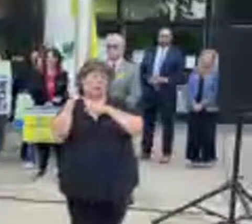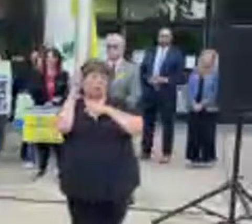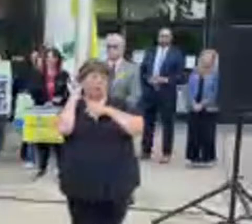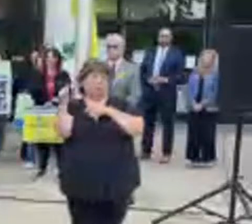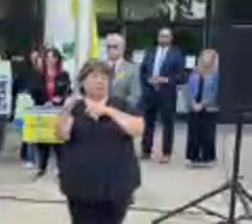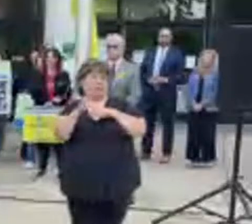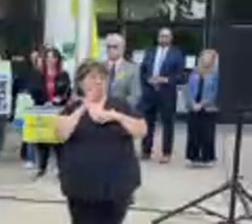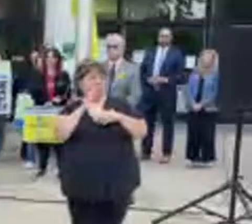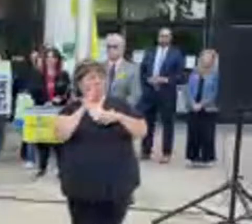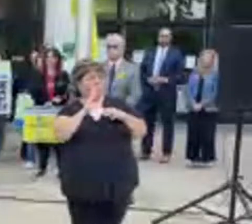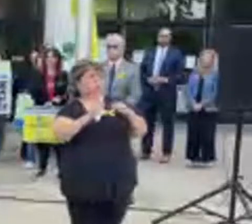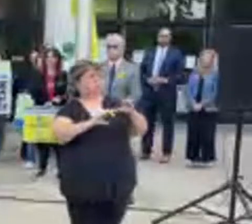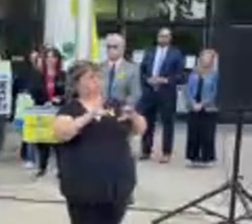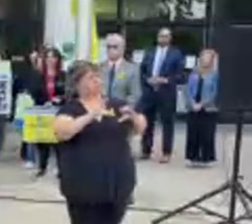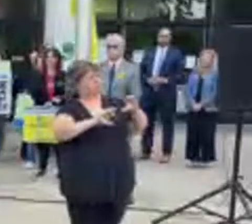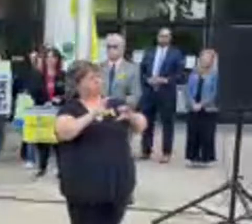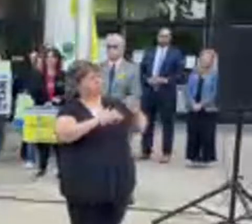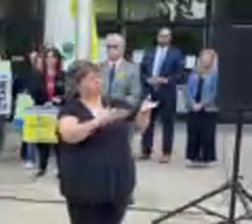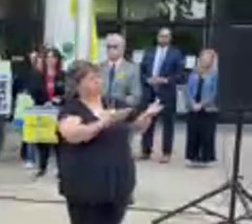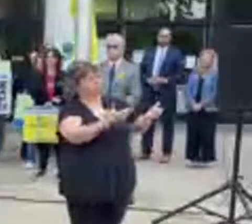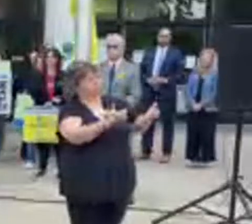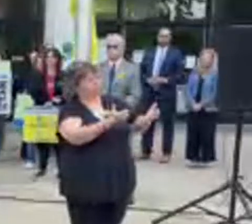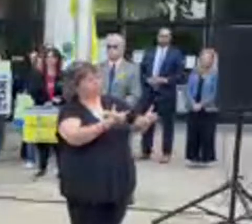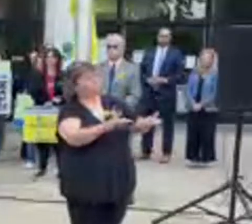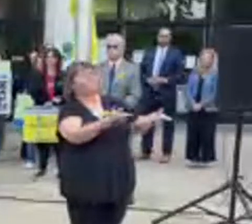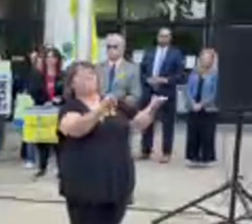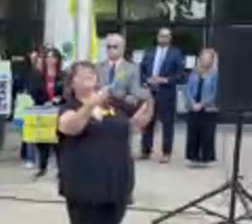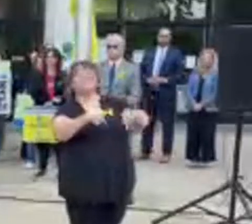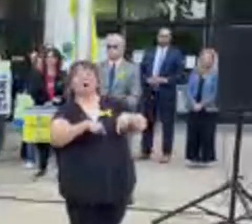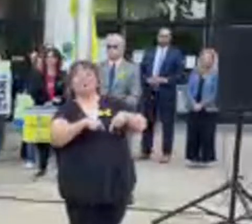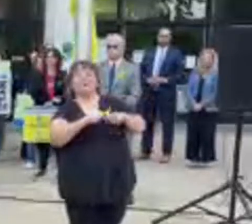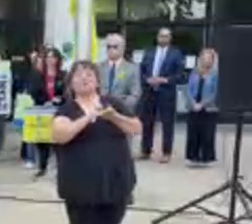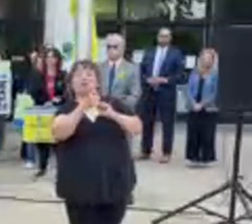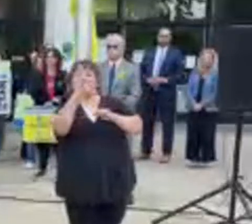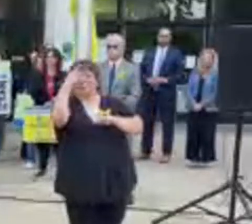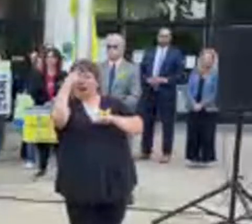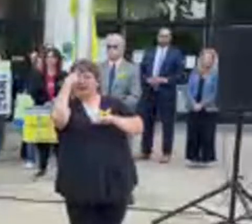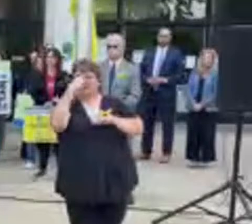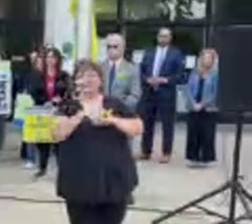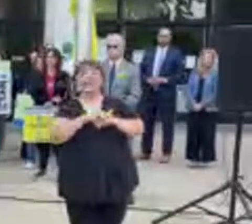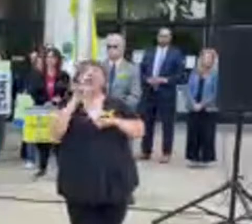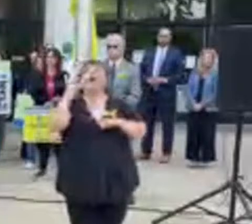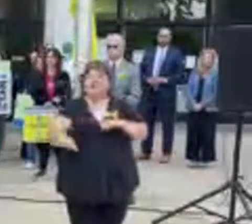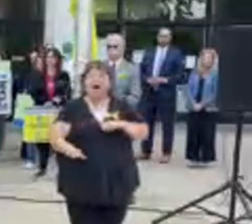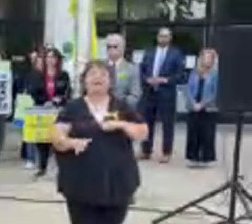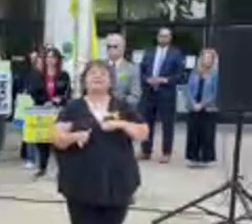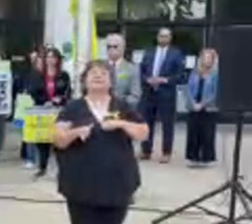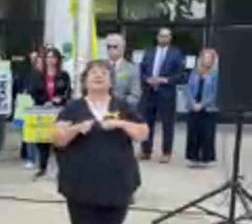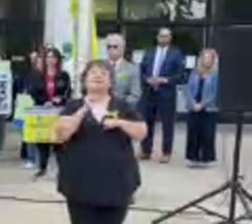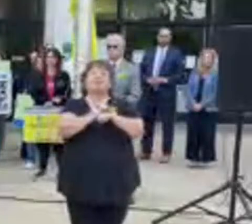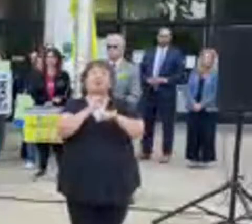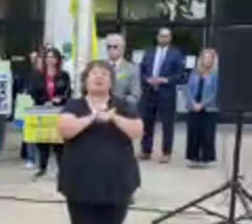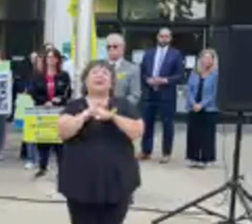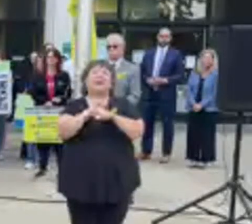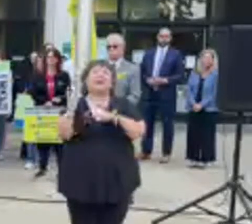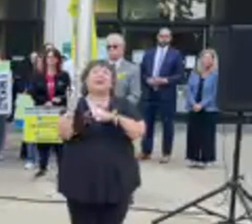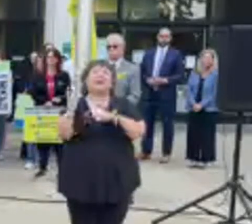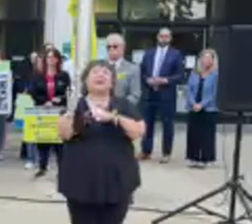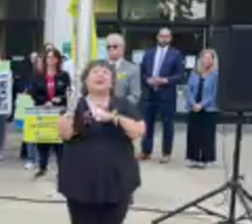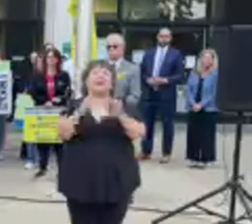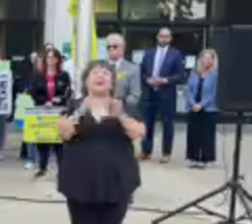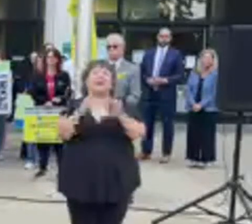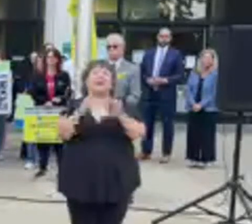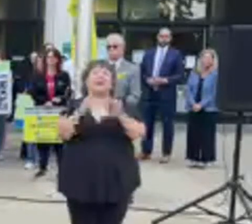he spoke with her and was able to get her to step down and to change her mind. That's what this work is like.